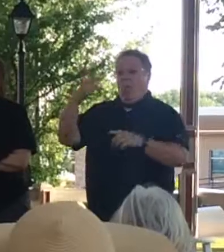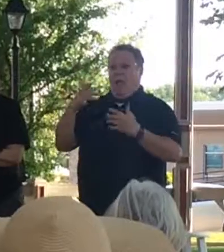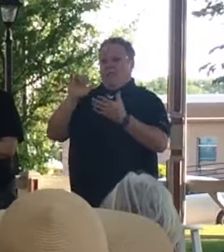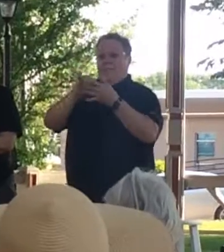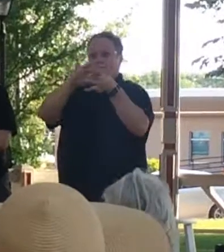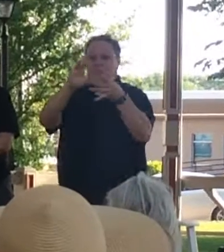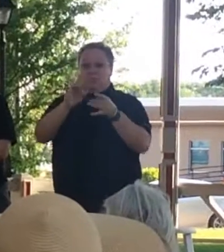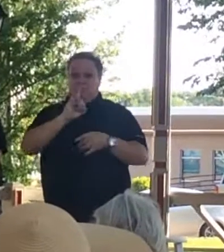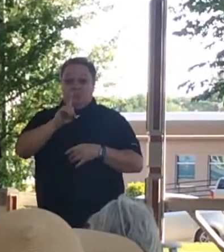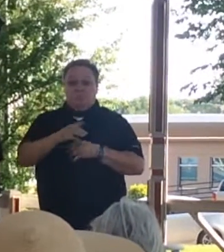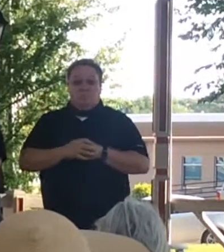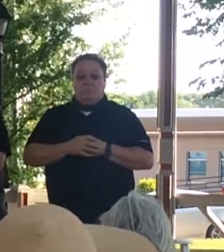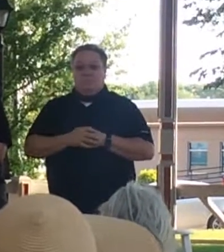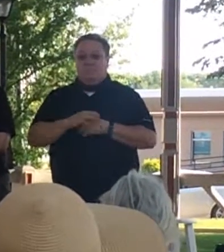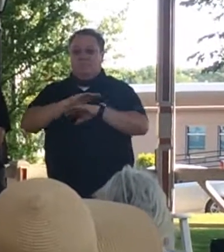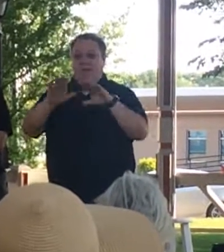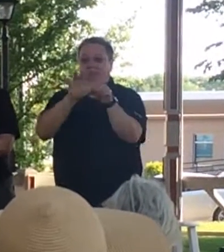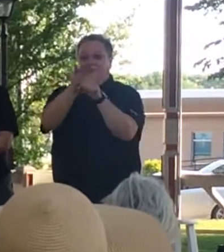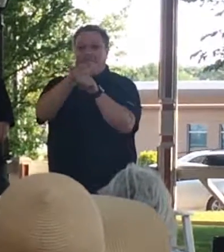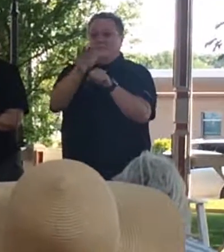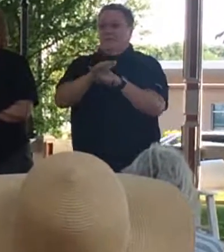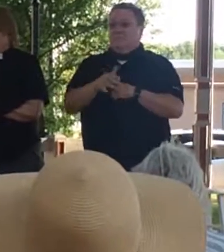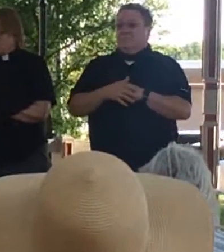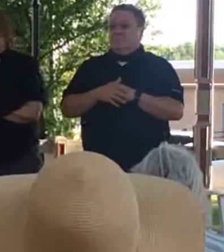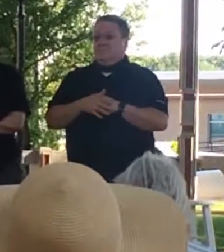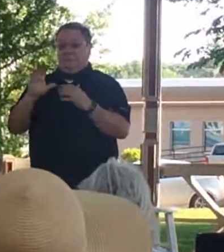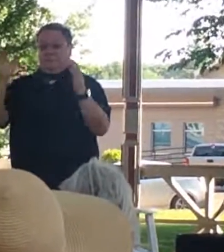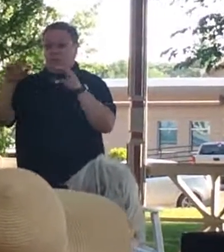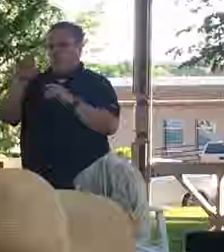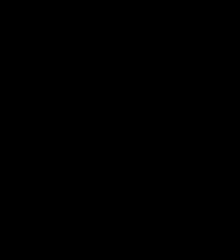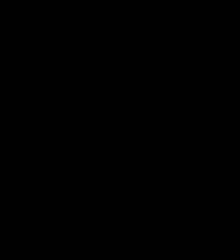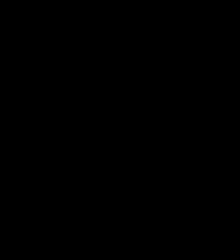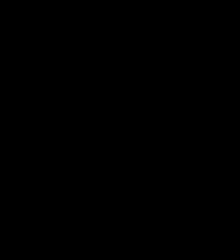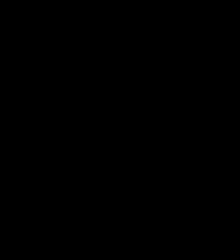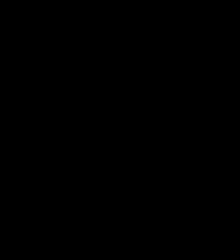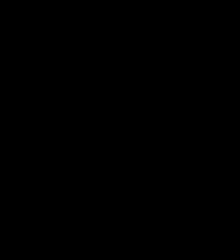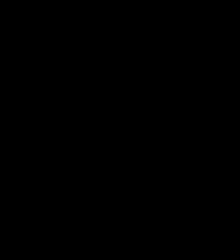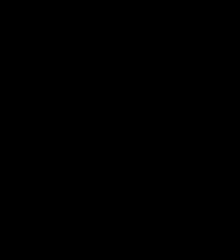while true, is not sufficient in light of George Floyd's murder.